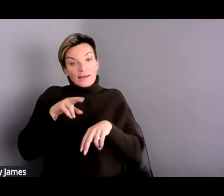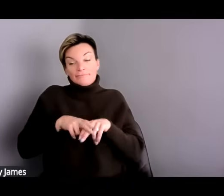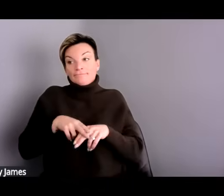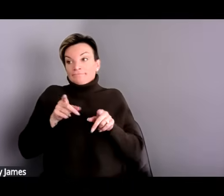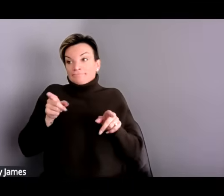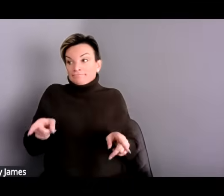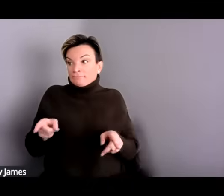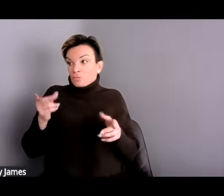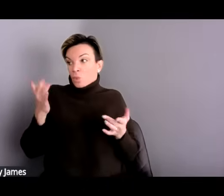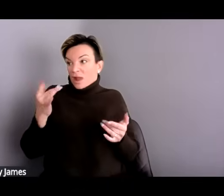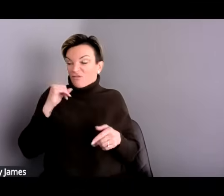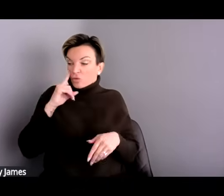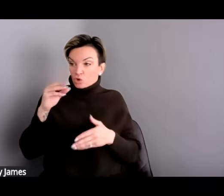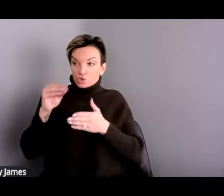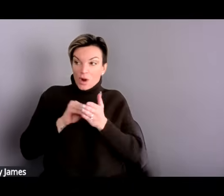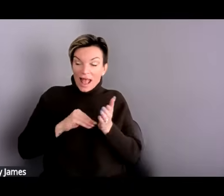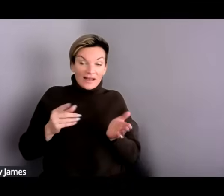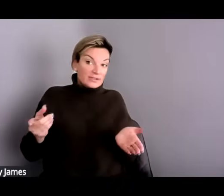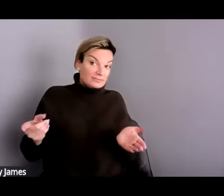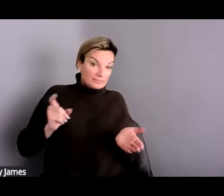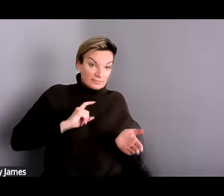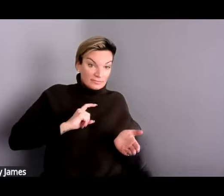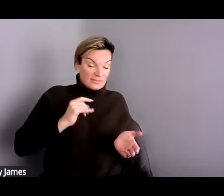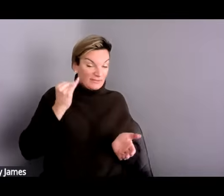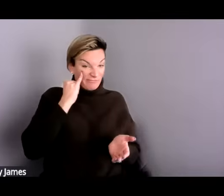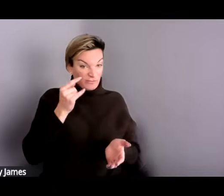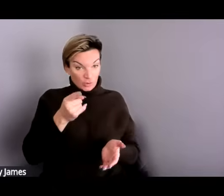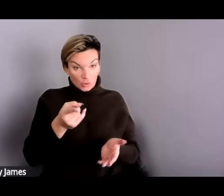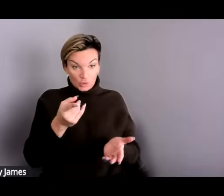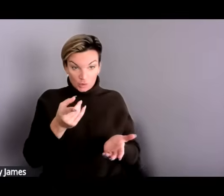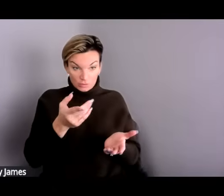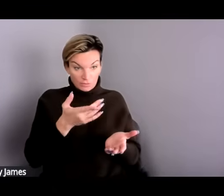a draft, like if that's how the board wants to handle it, and then kind